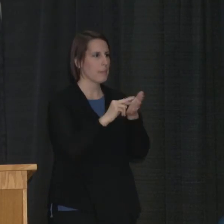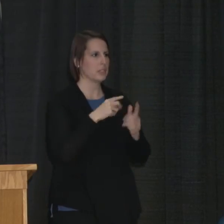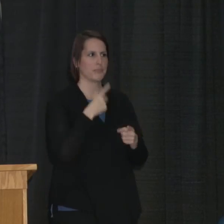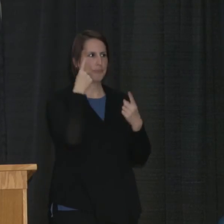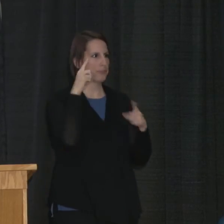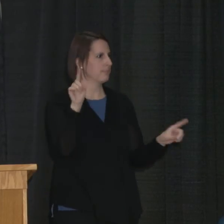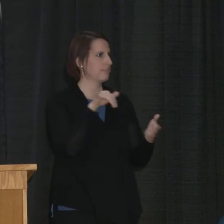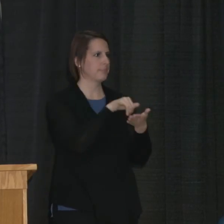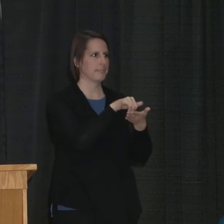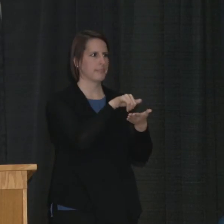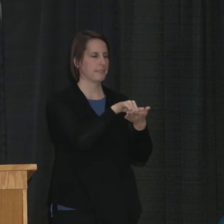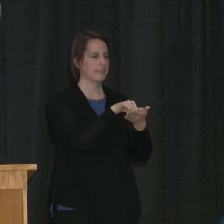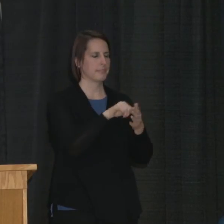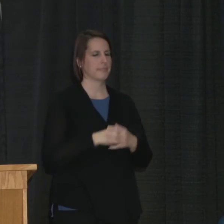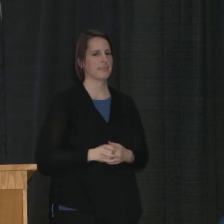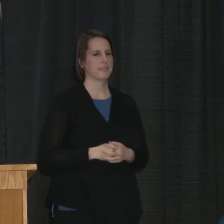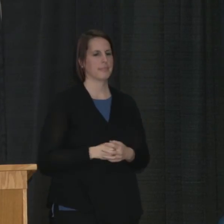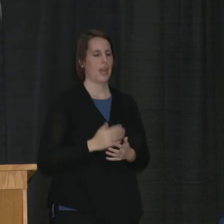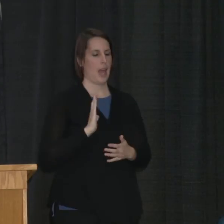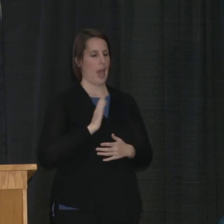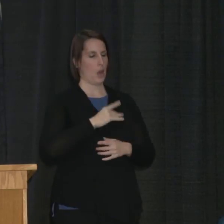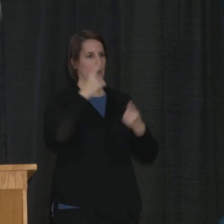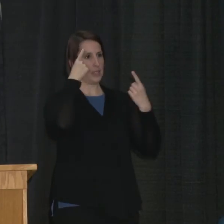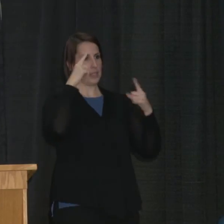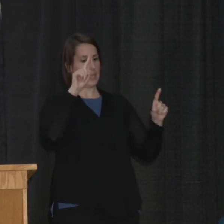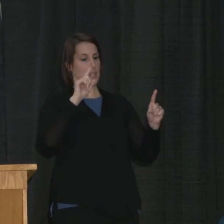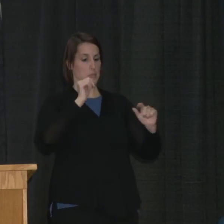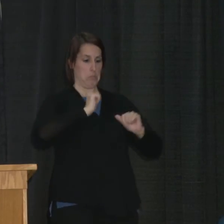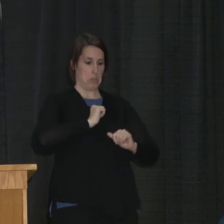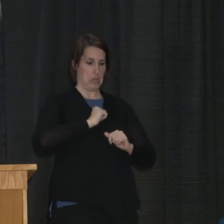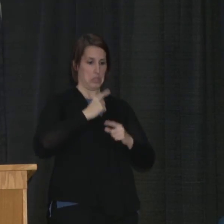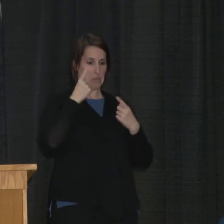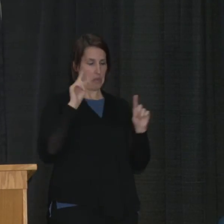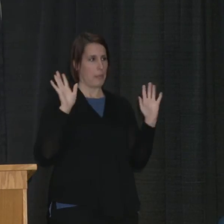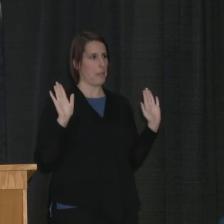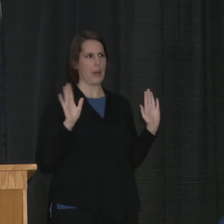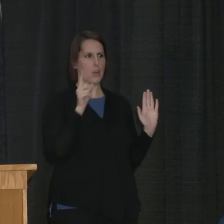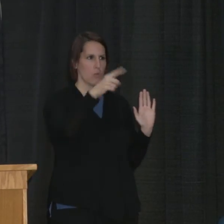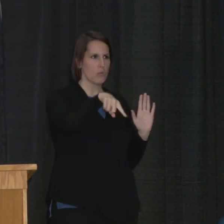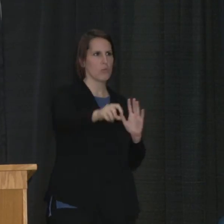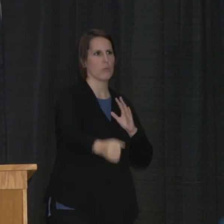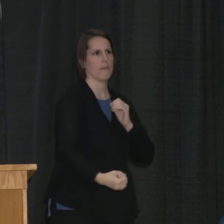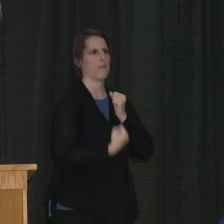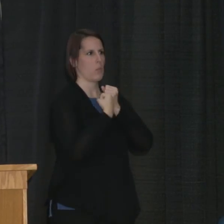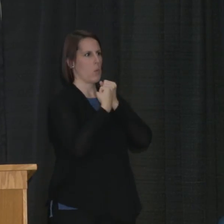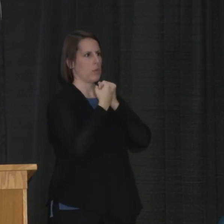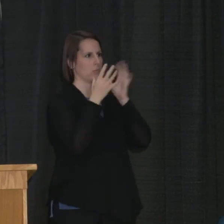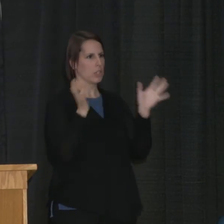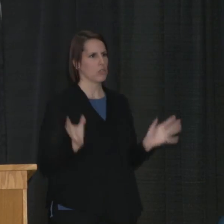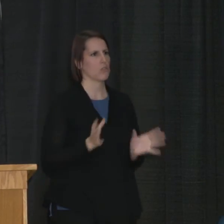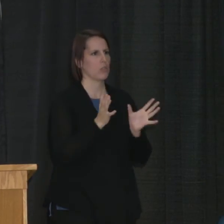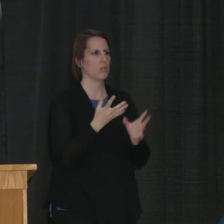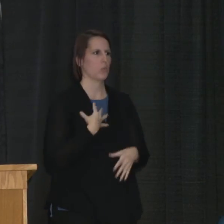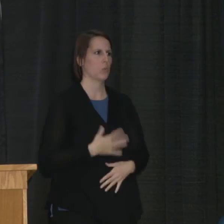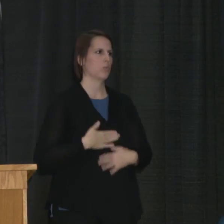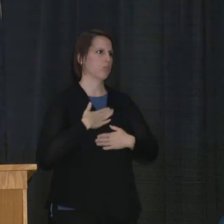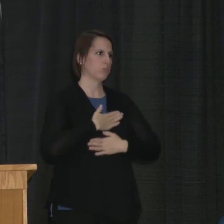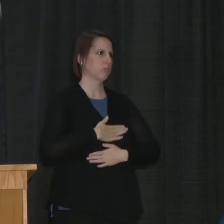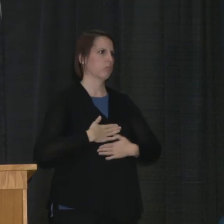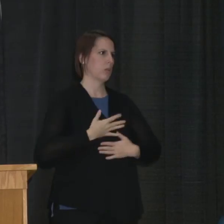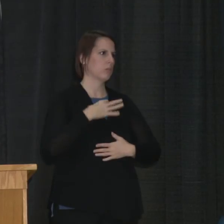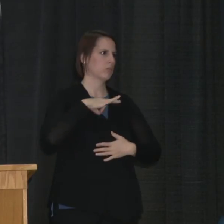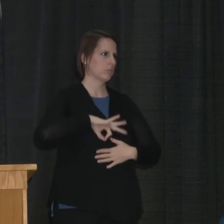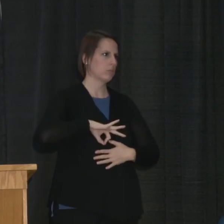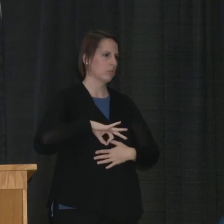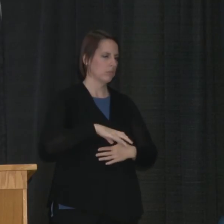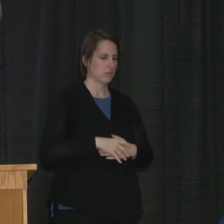share our success with those who have believed in us, supported us, and encouraged us to follow our dreams. It has meant so much to